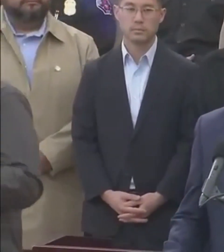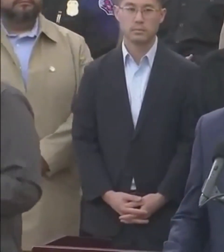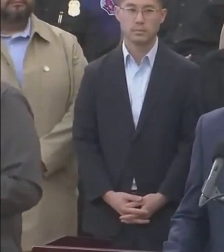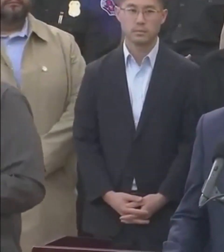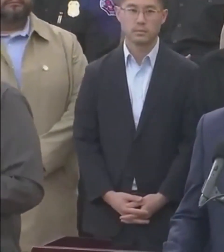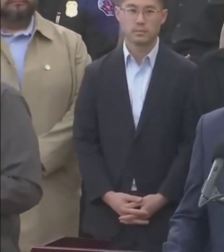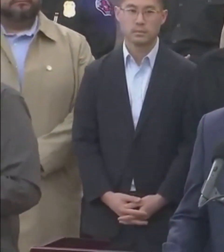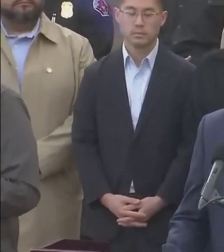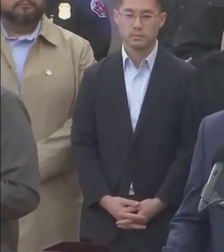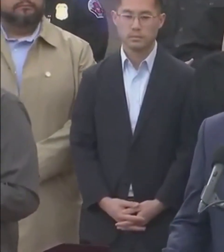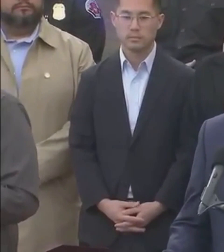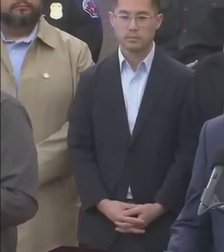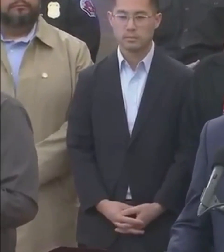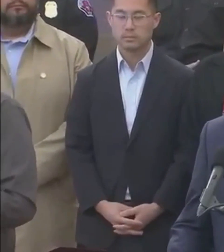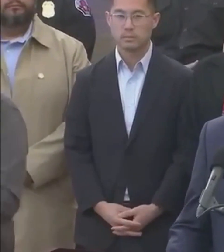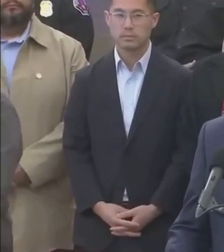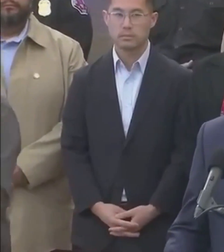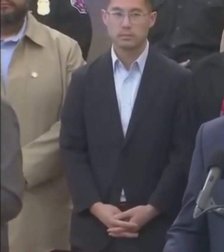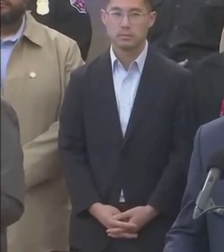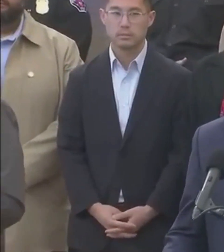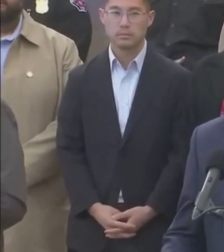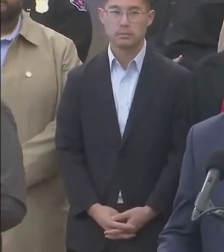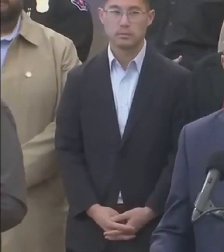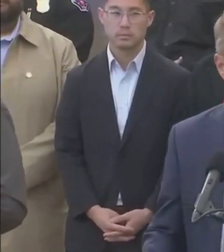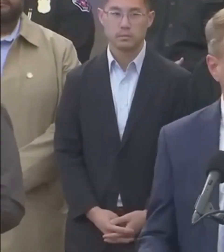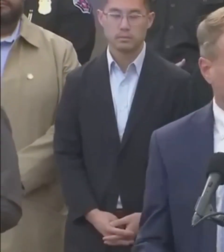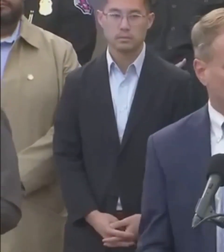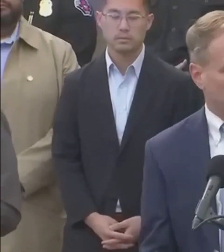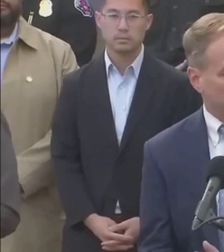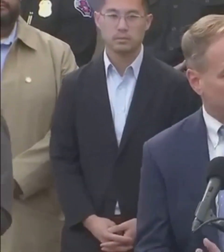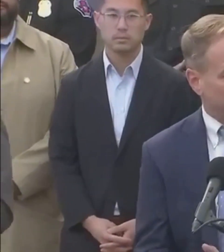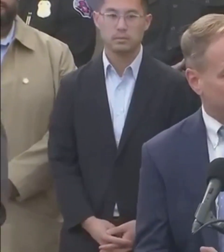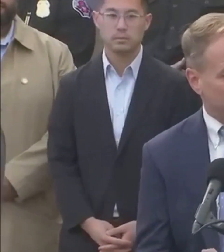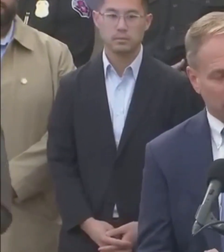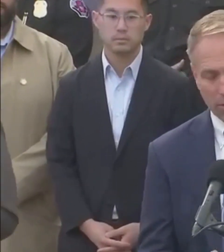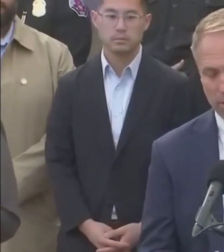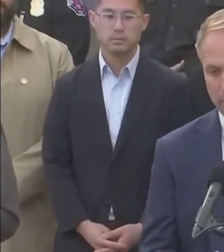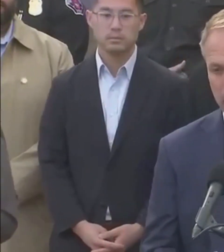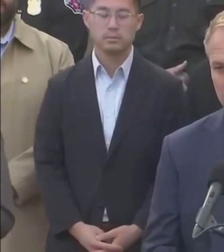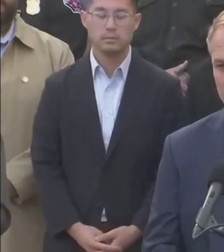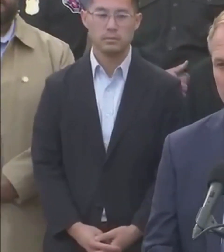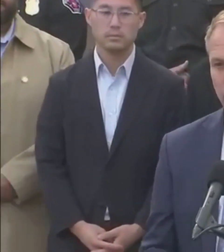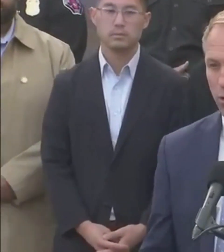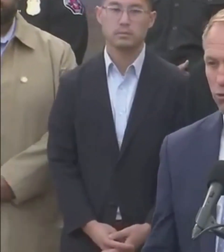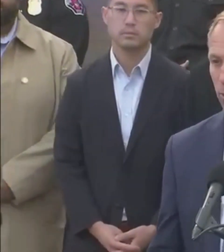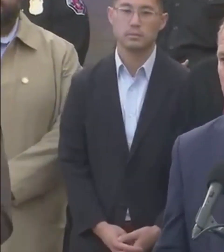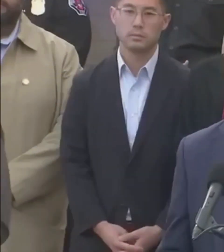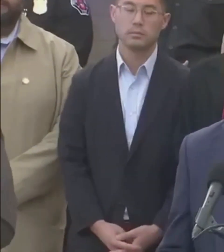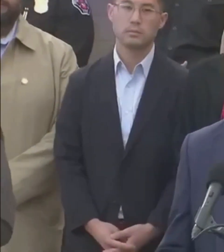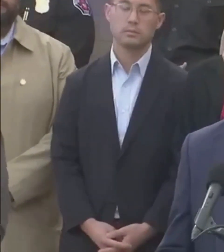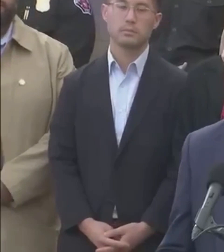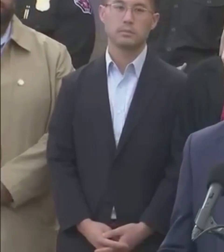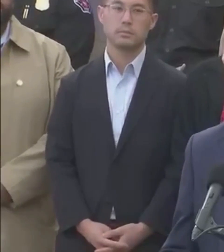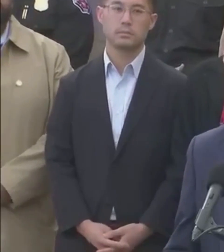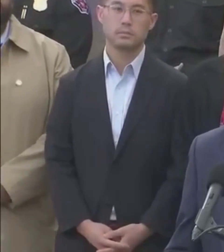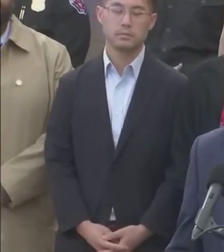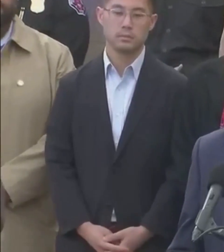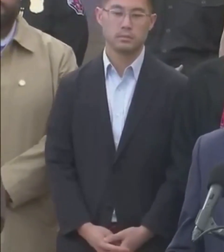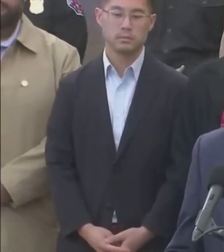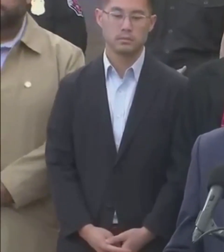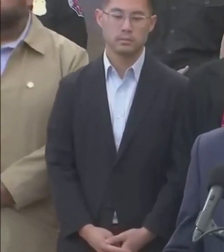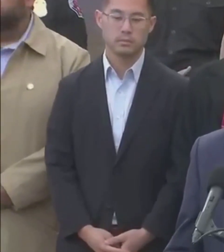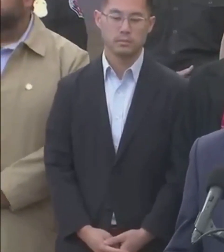New Year merriments. Representative Ro Khanna, D. Santa Clara, I lament for the families that lost their friends and family in